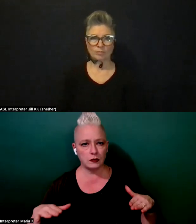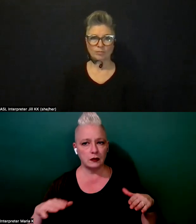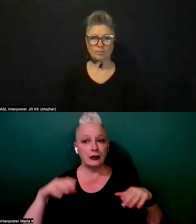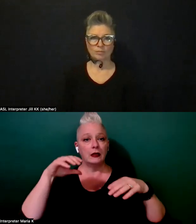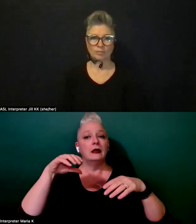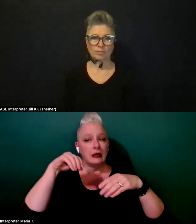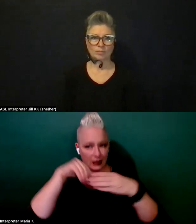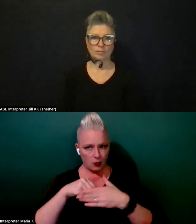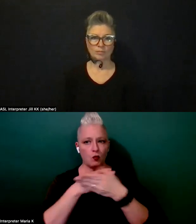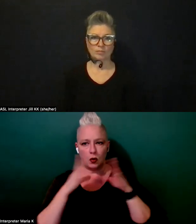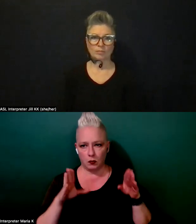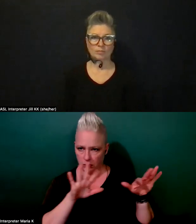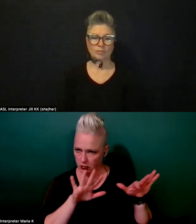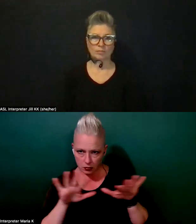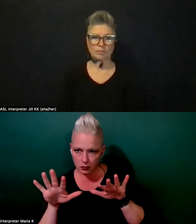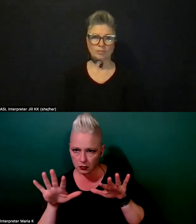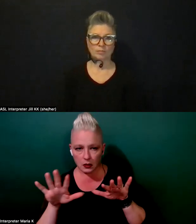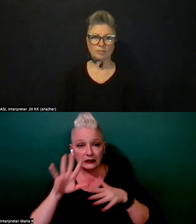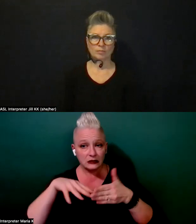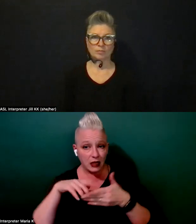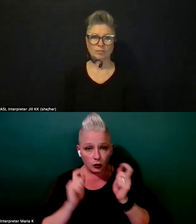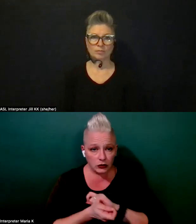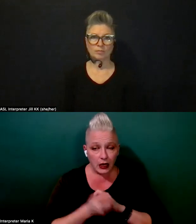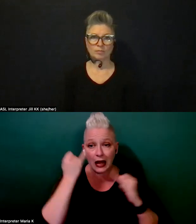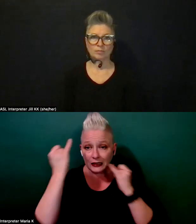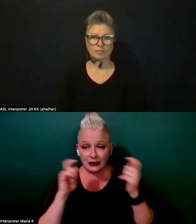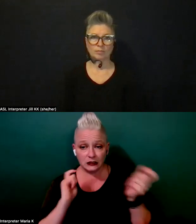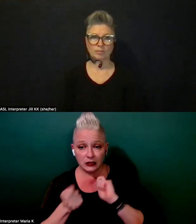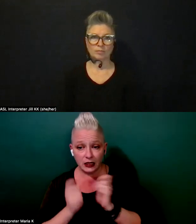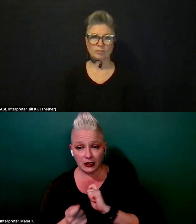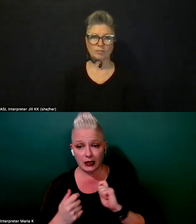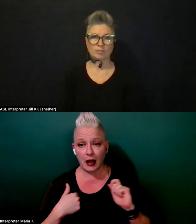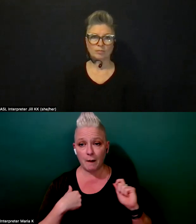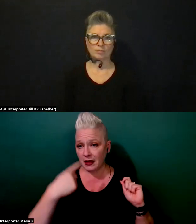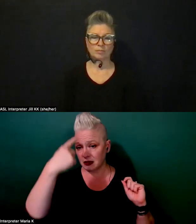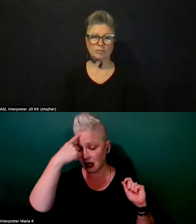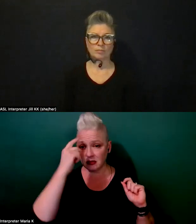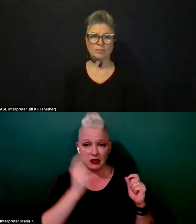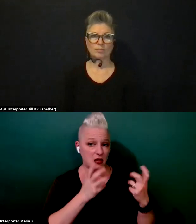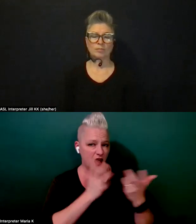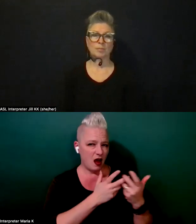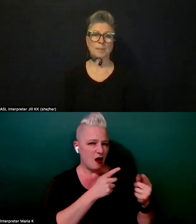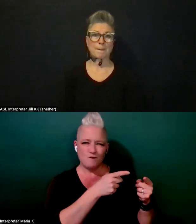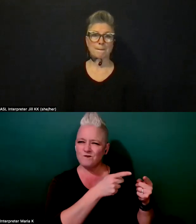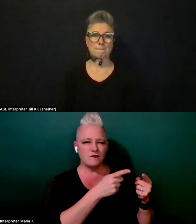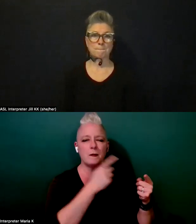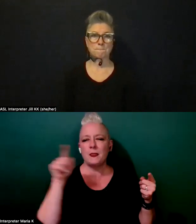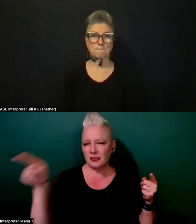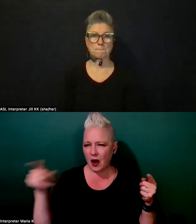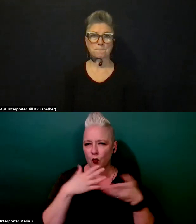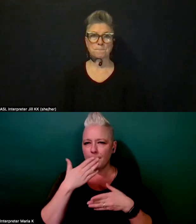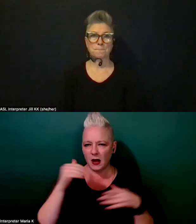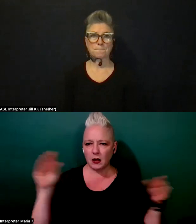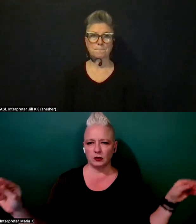room, because schedules change, ideas change. I might think one costume might work better here, so I swap it